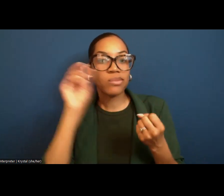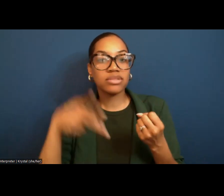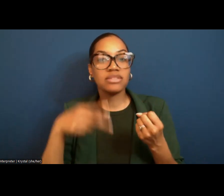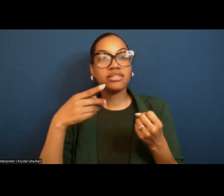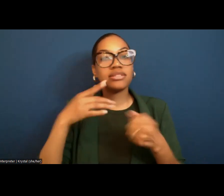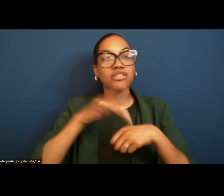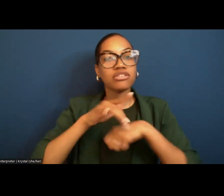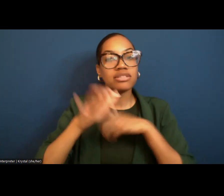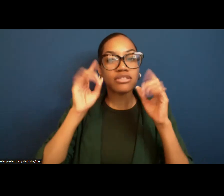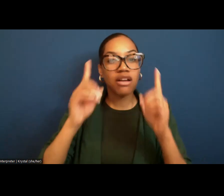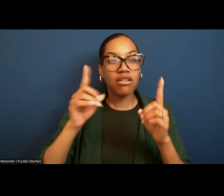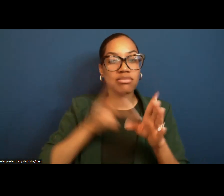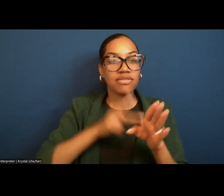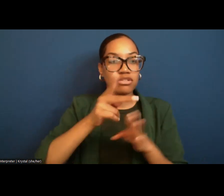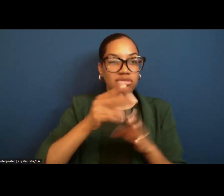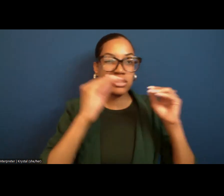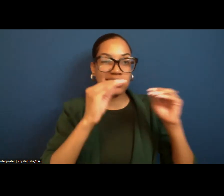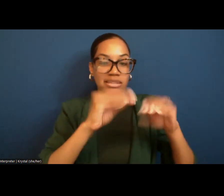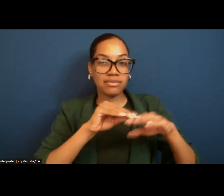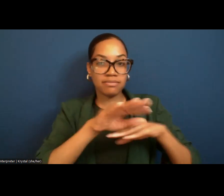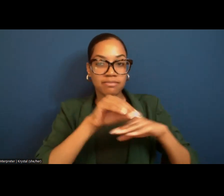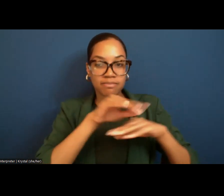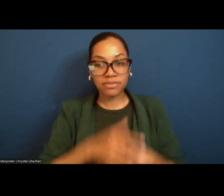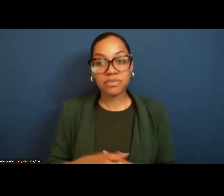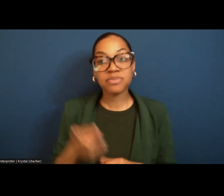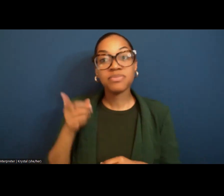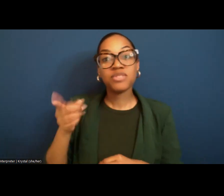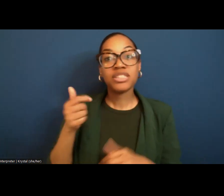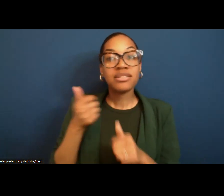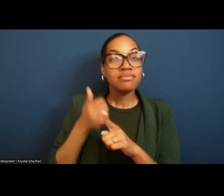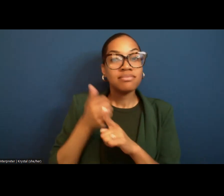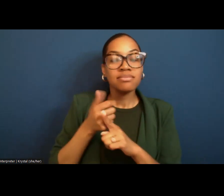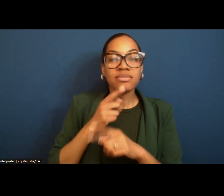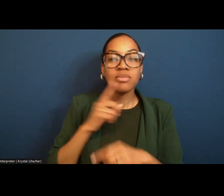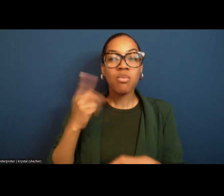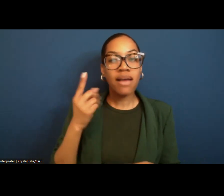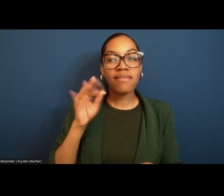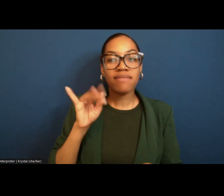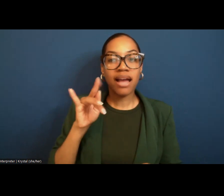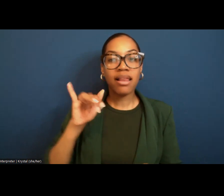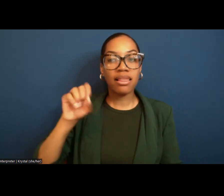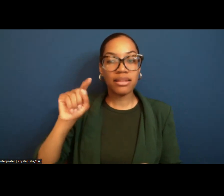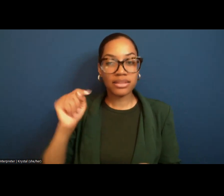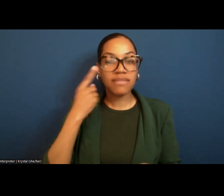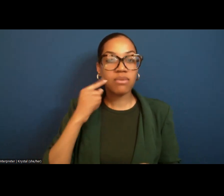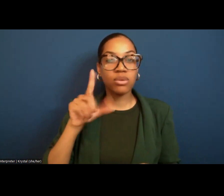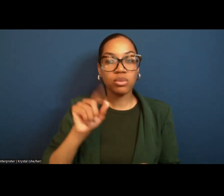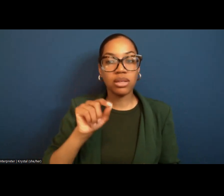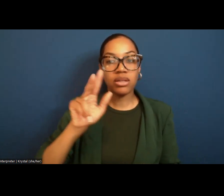Nia curriculum was a standout finalist at the 2023 Harvard Zentz Early